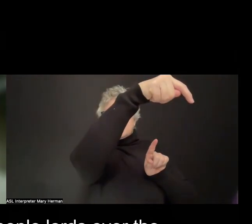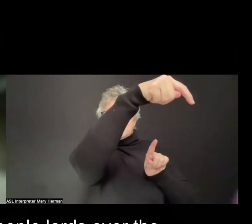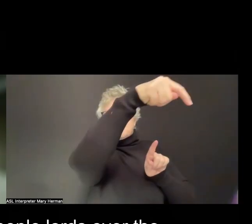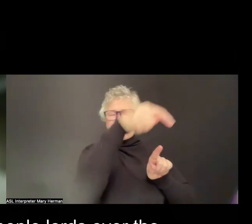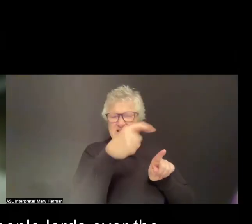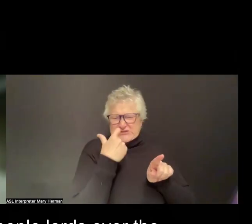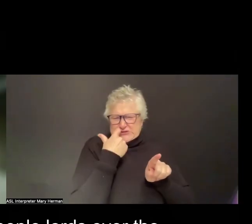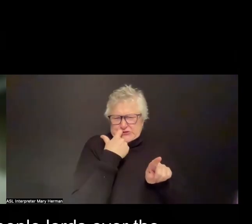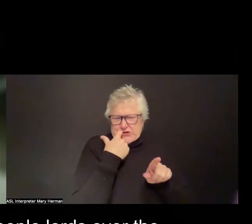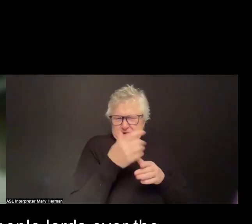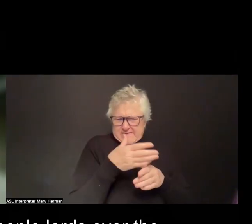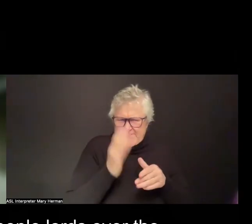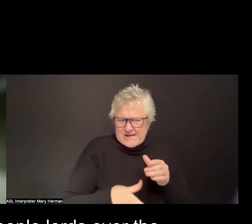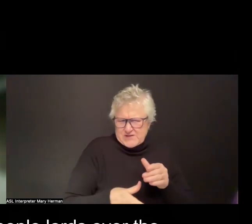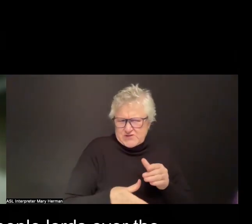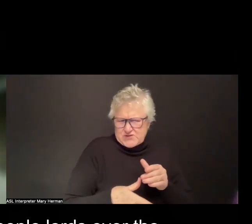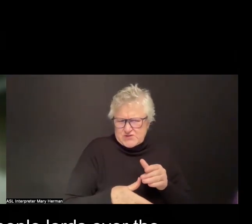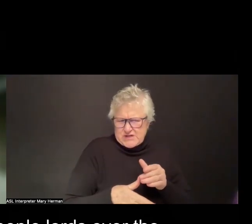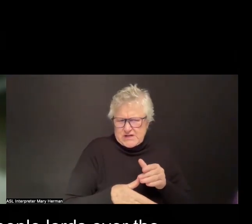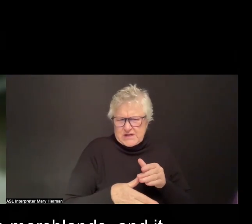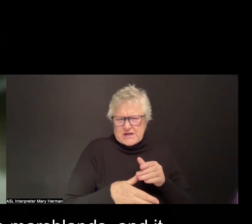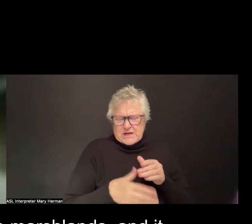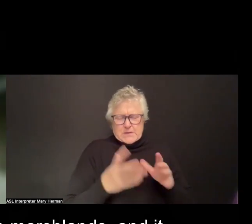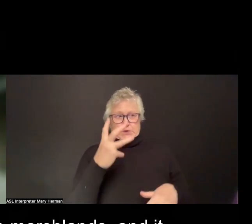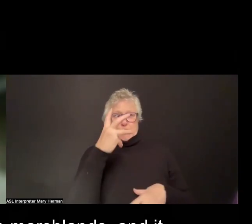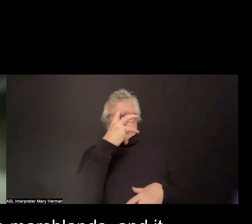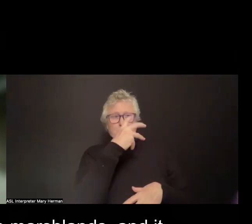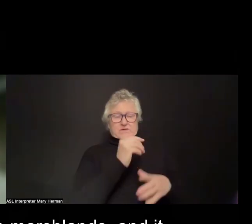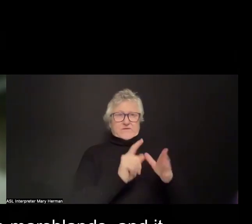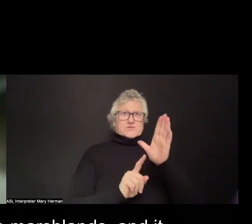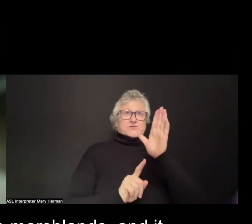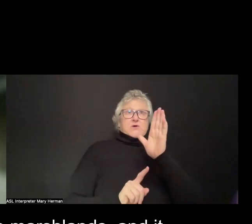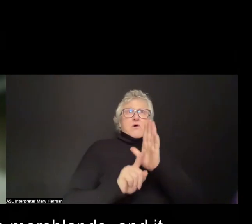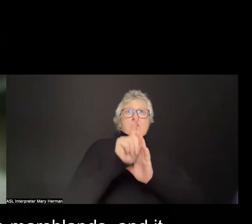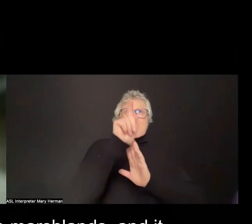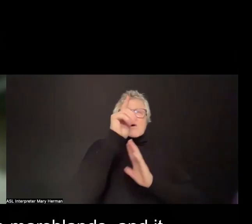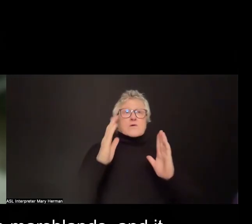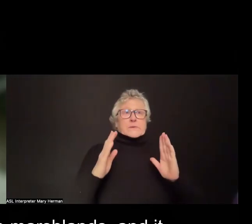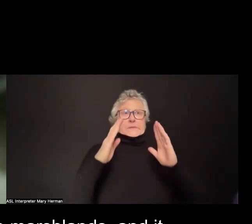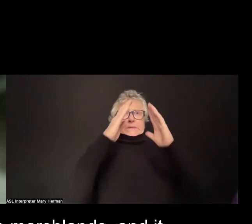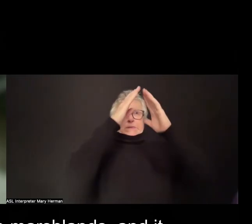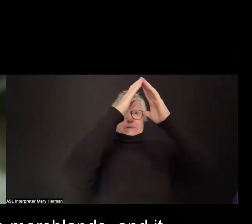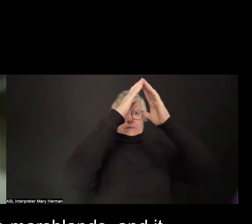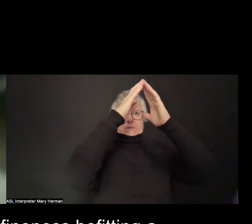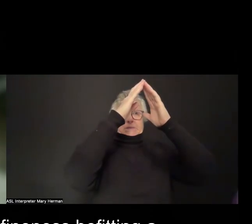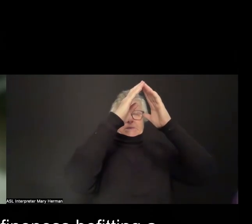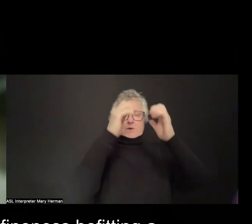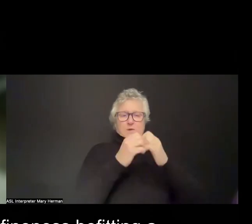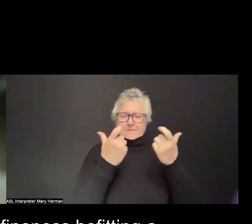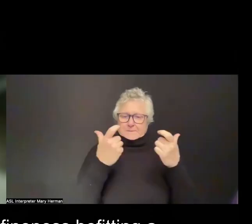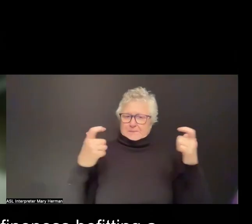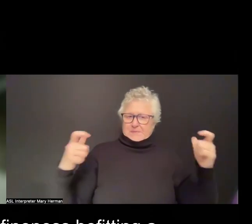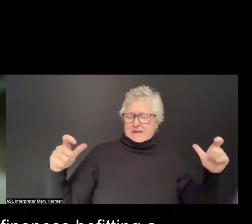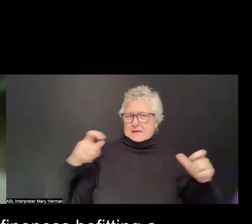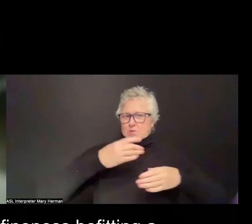steeple lords over the entire town, visible as far away as Charlestown in the marshlands, and it has bright arched windows and fresh painted